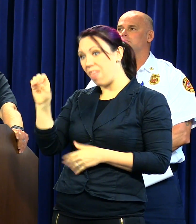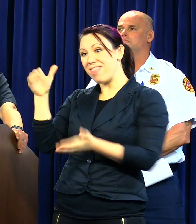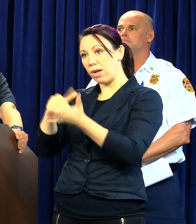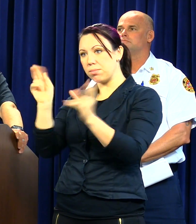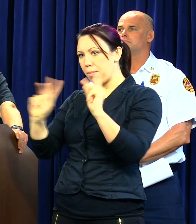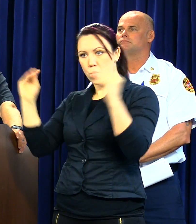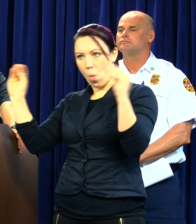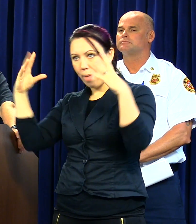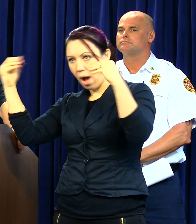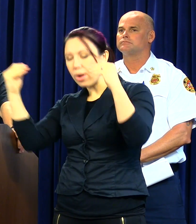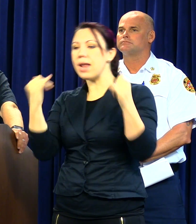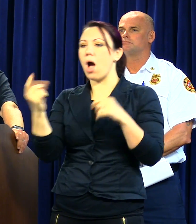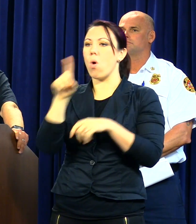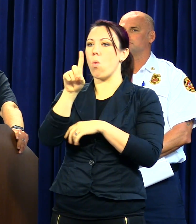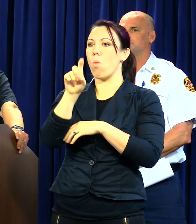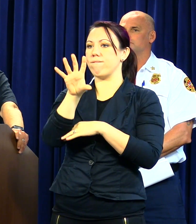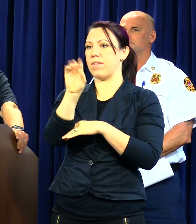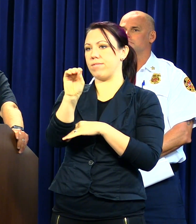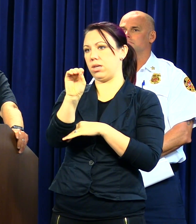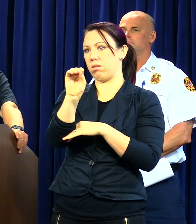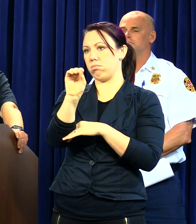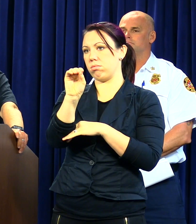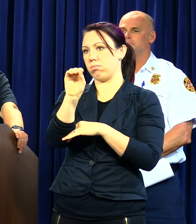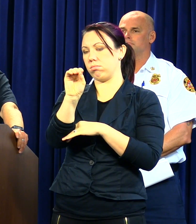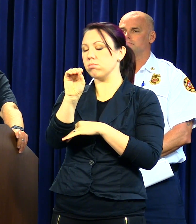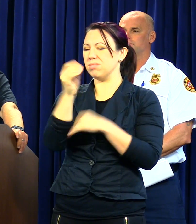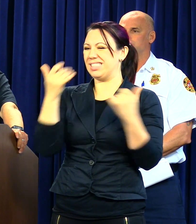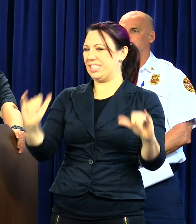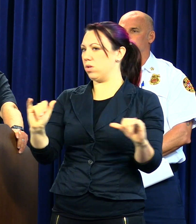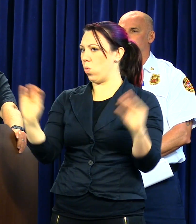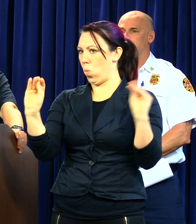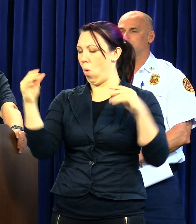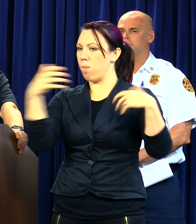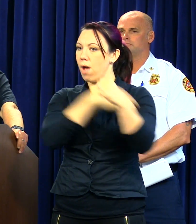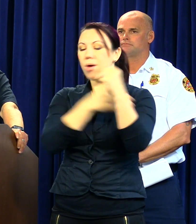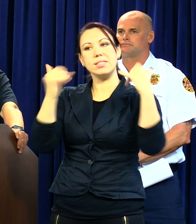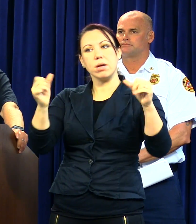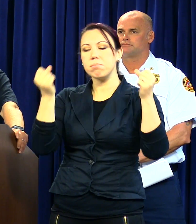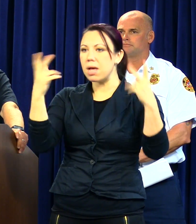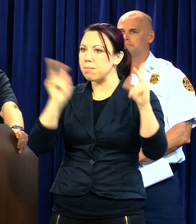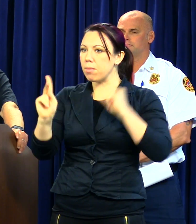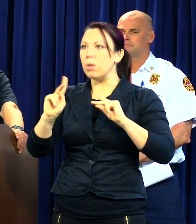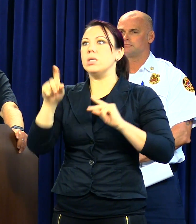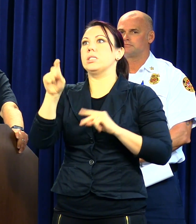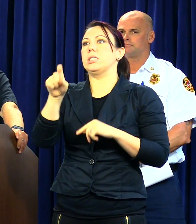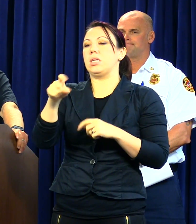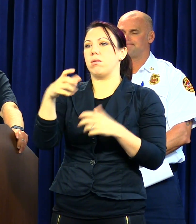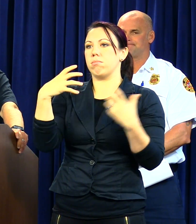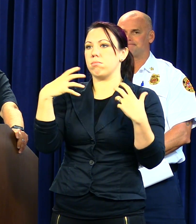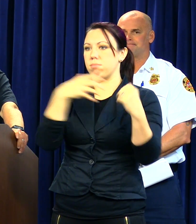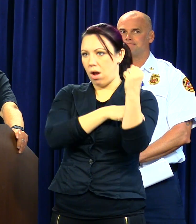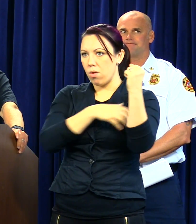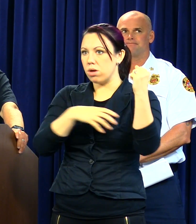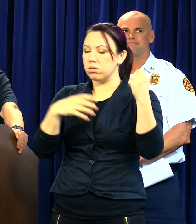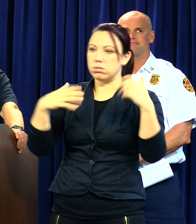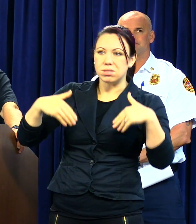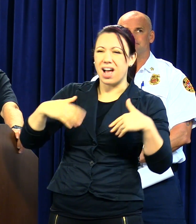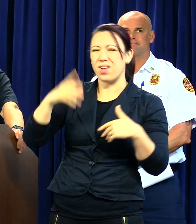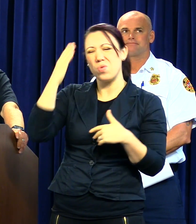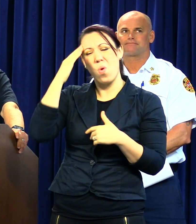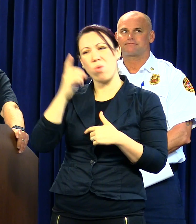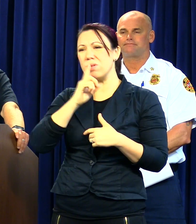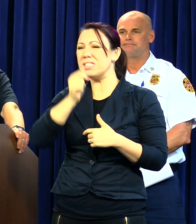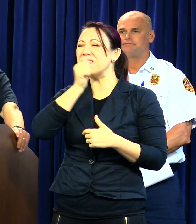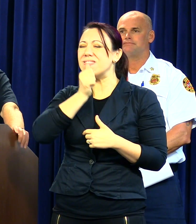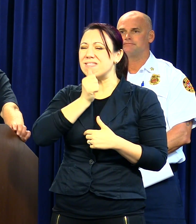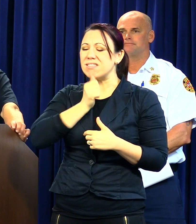to 150. There's still a lot of people without power, and that's a very painful place to